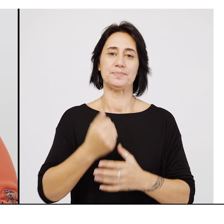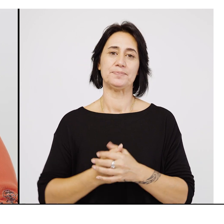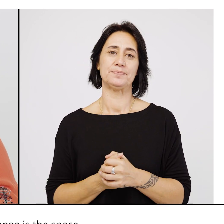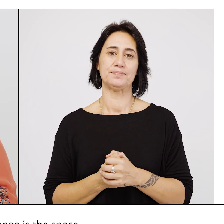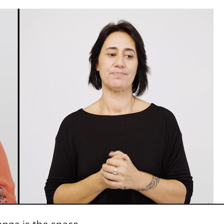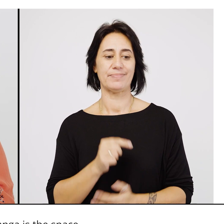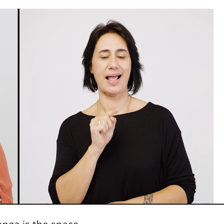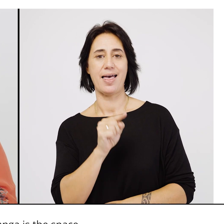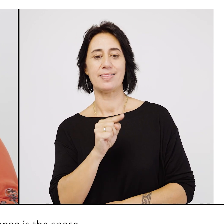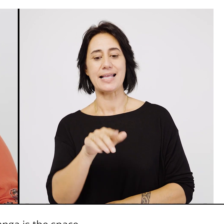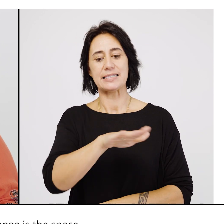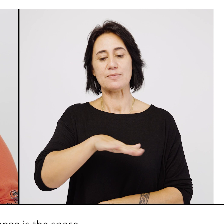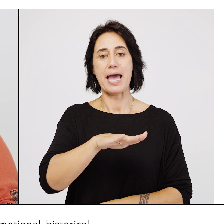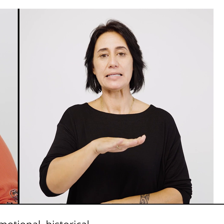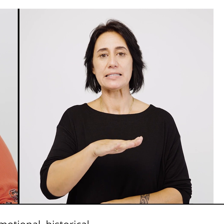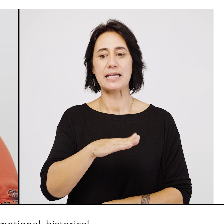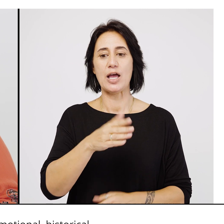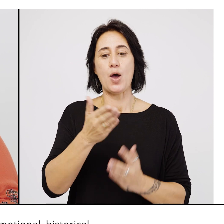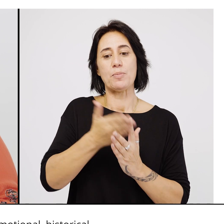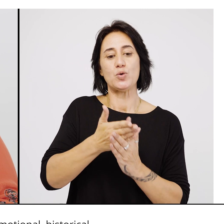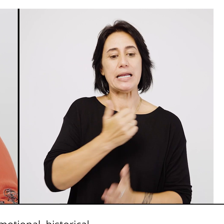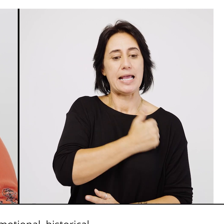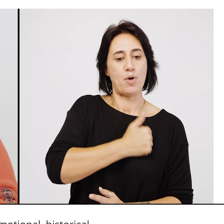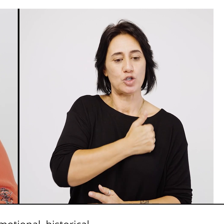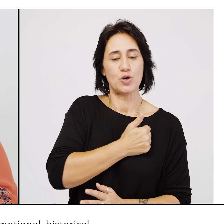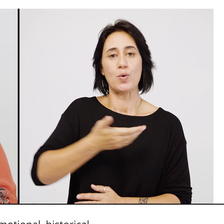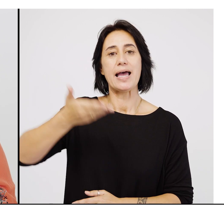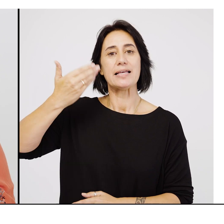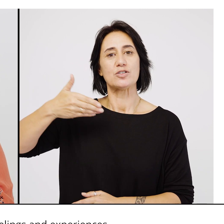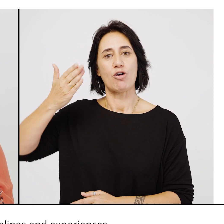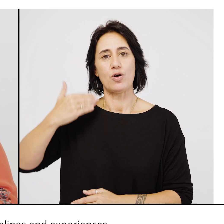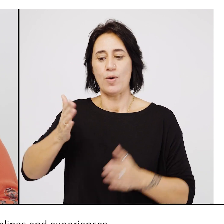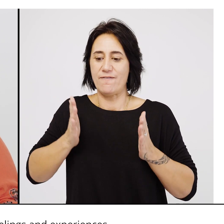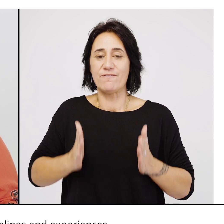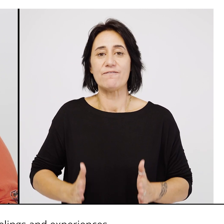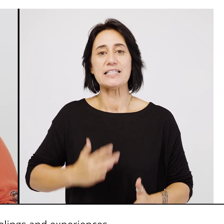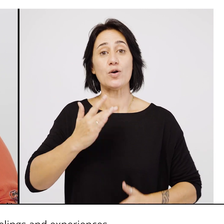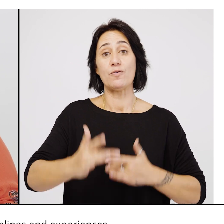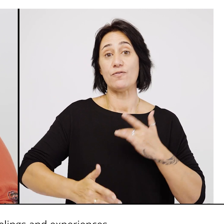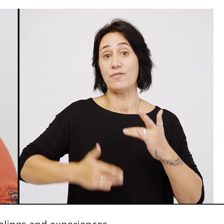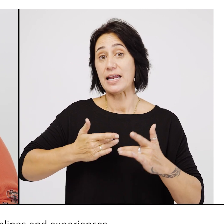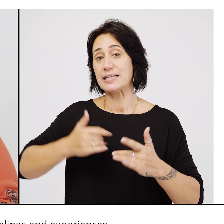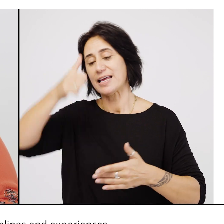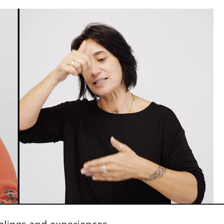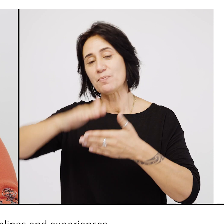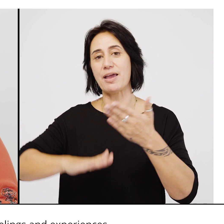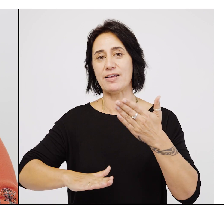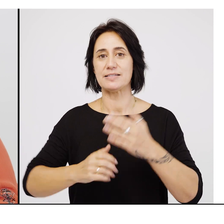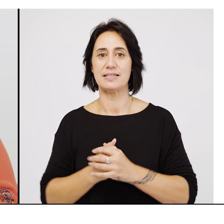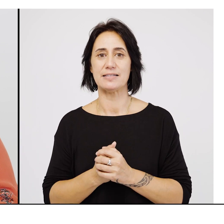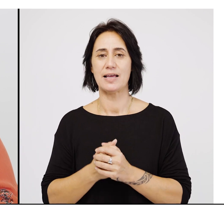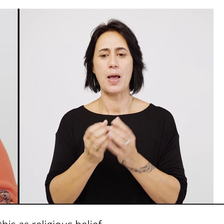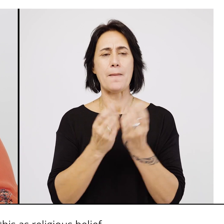spirituality. Wairuatanga is the space between emotional, historical, and physical feelings and